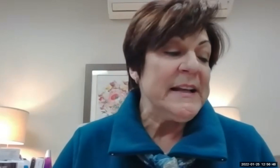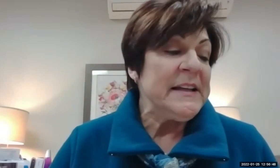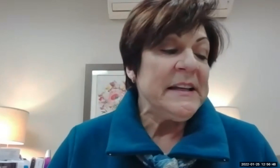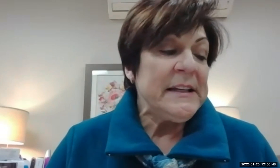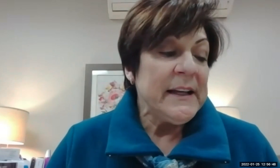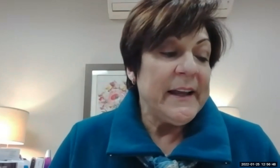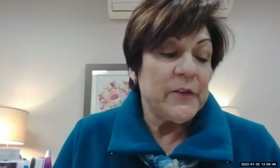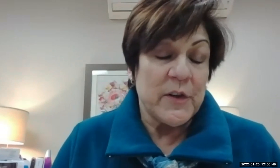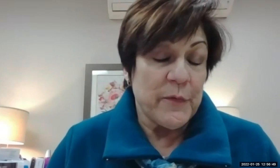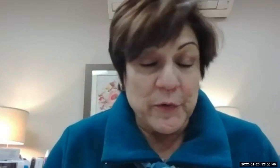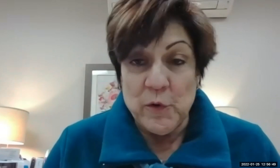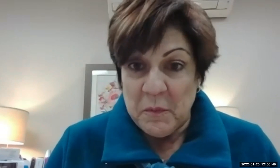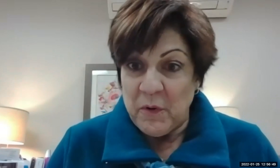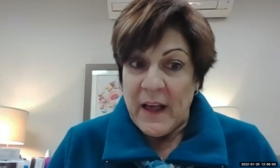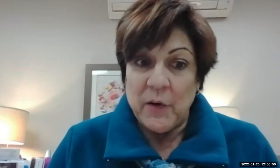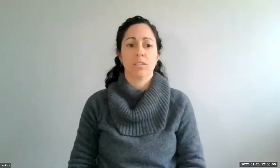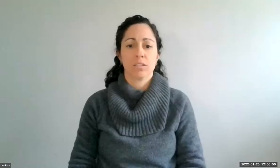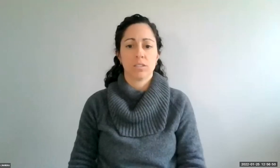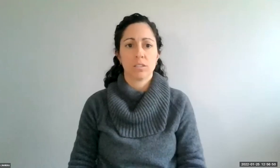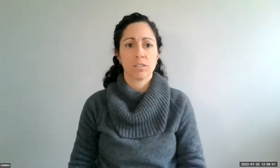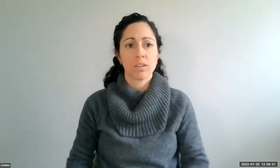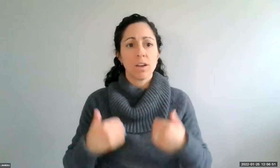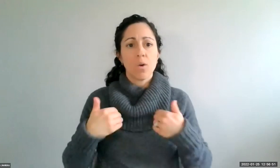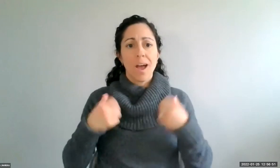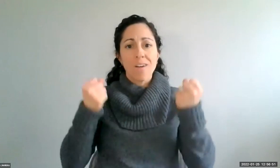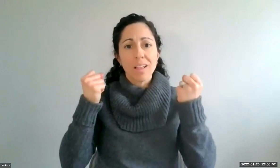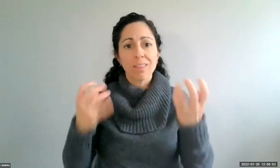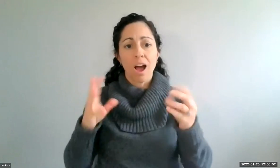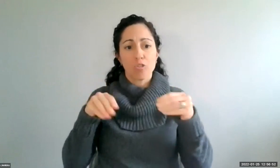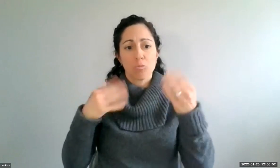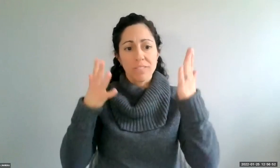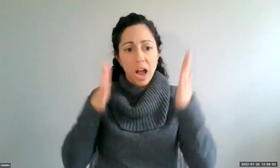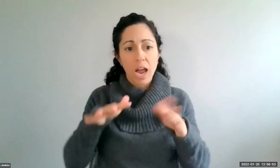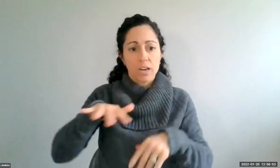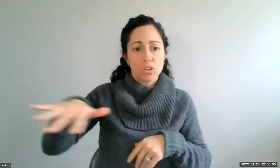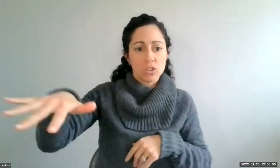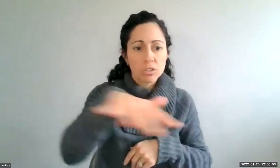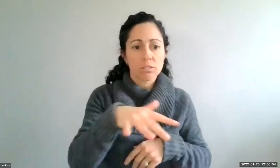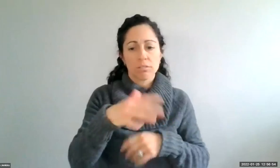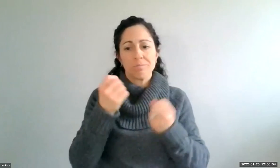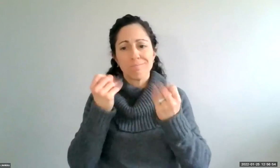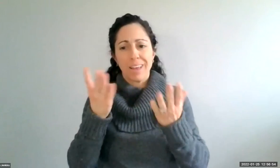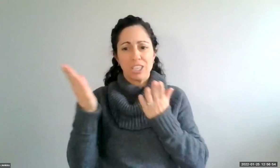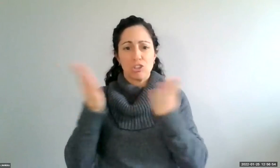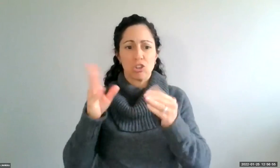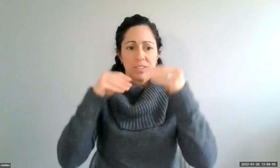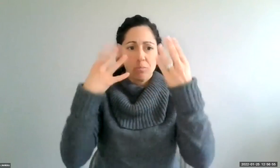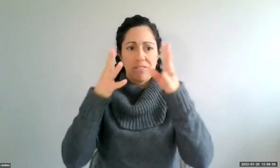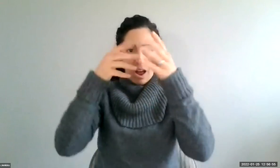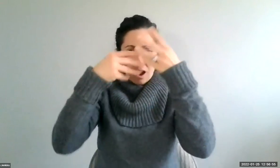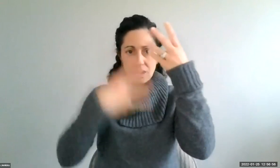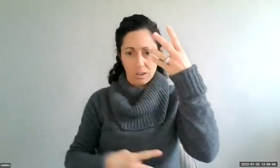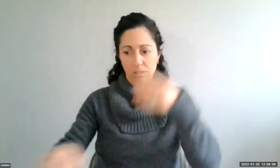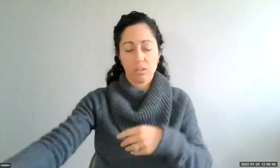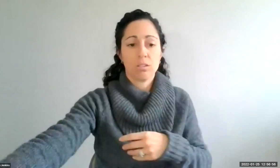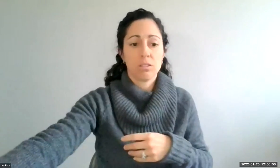part. It is a diverse group of providers offering a full array of services. The mission of